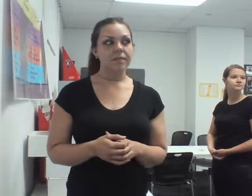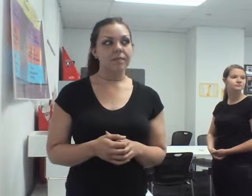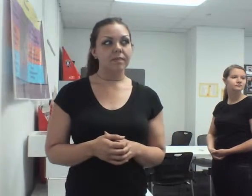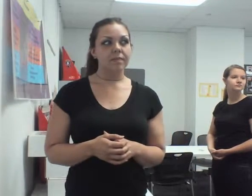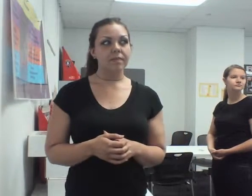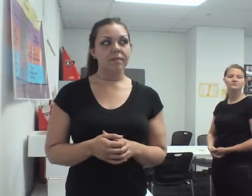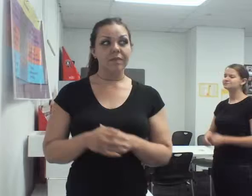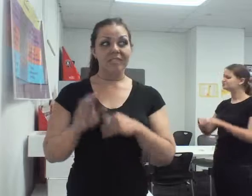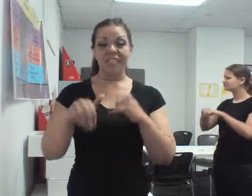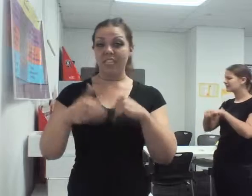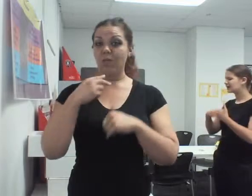How would you voice that?